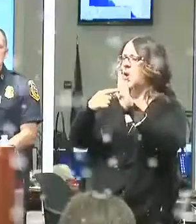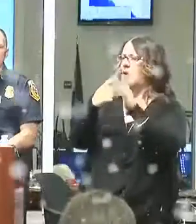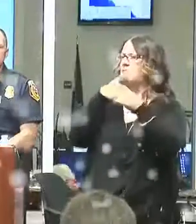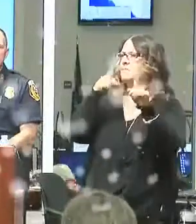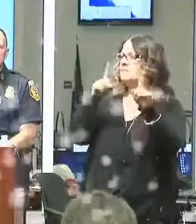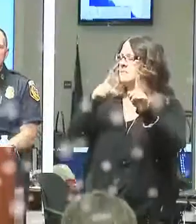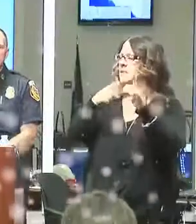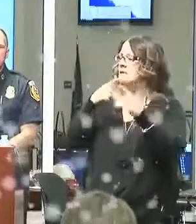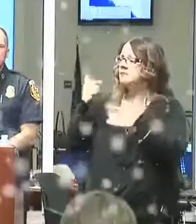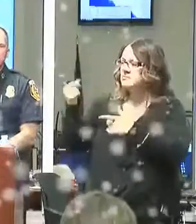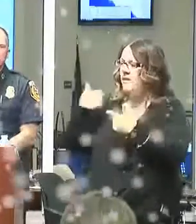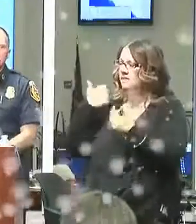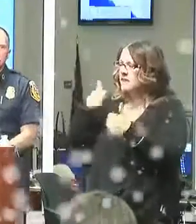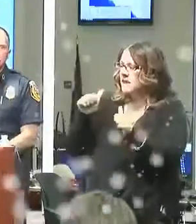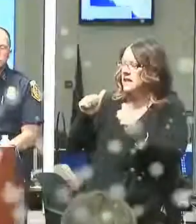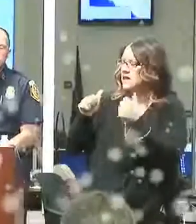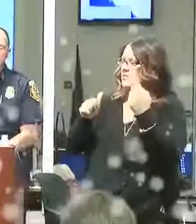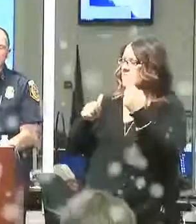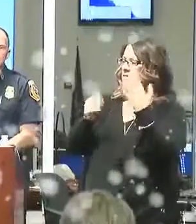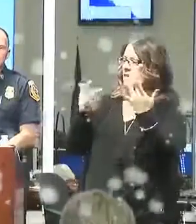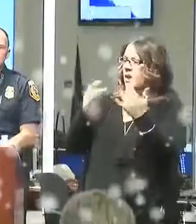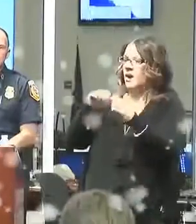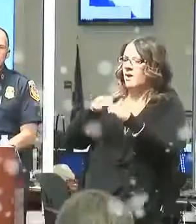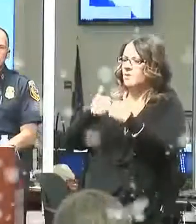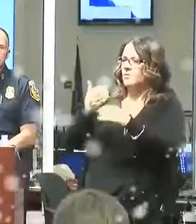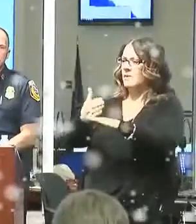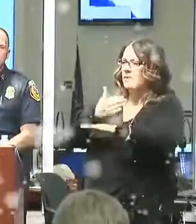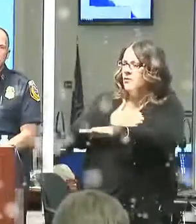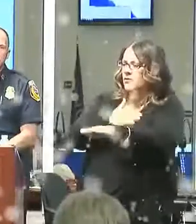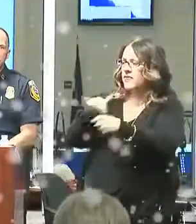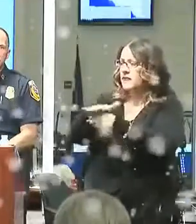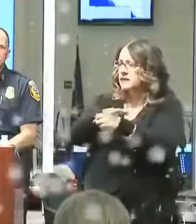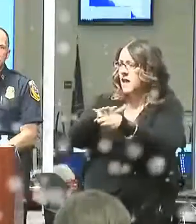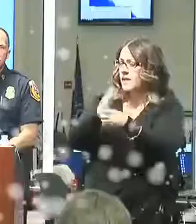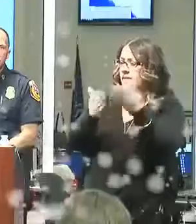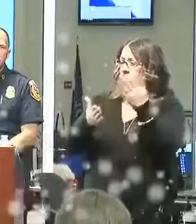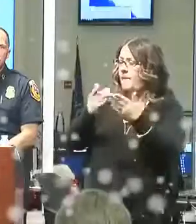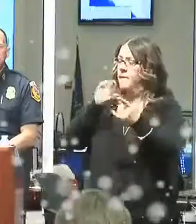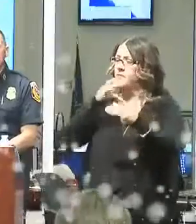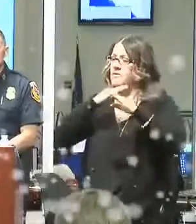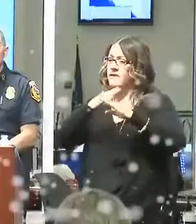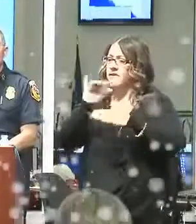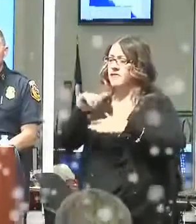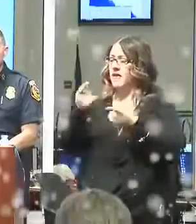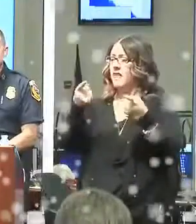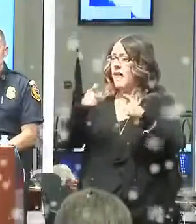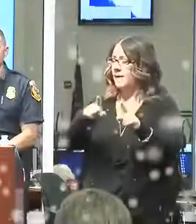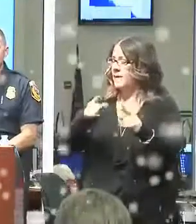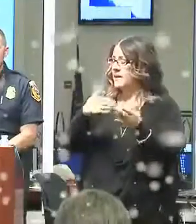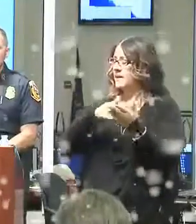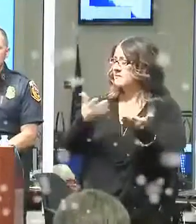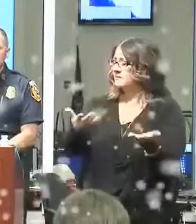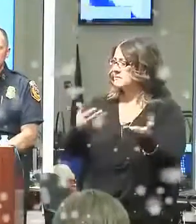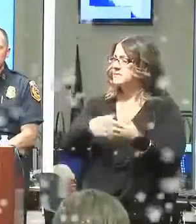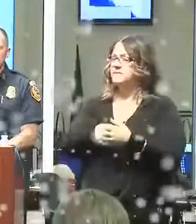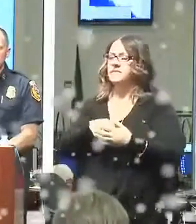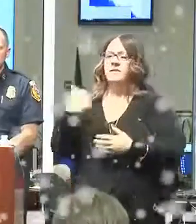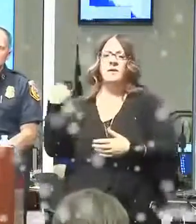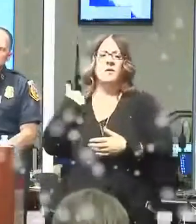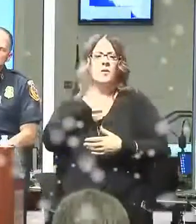Were there testing, any, improvements made at that time to maybe prevent a situation like this from happening? Well, we have